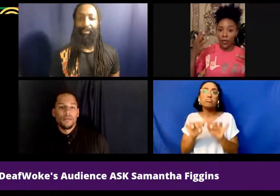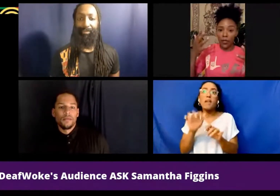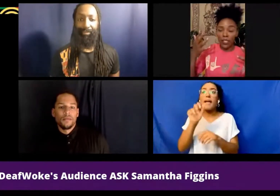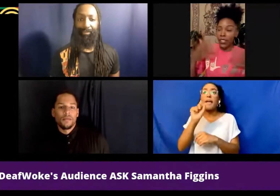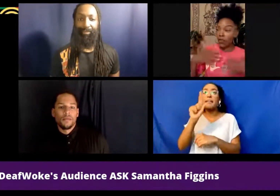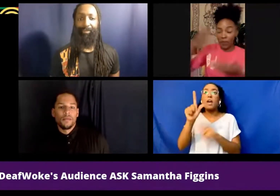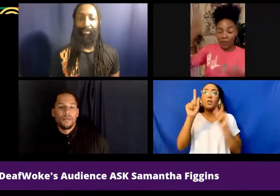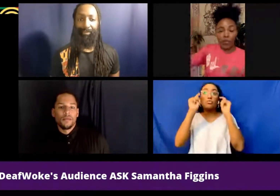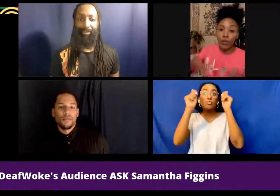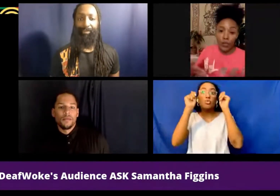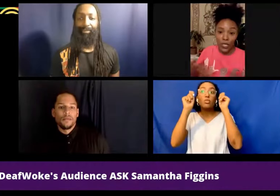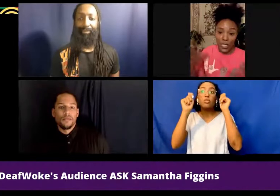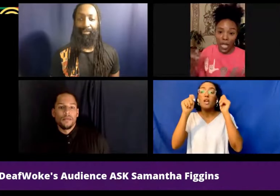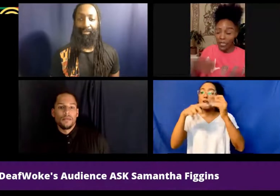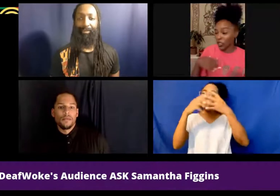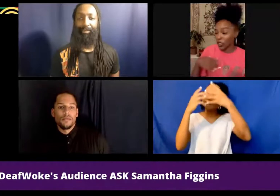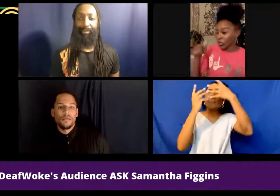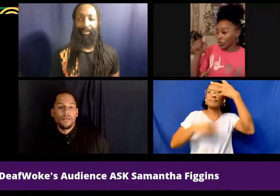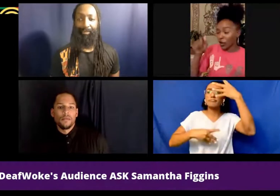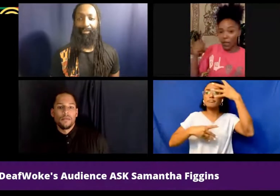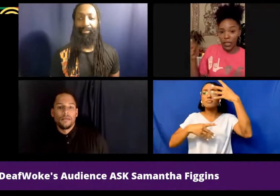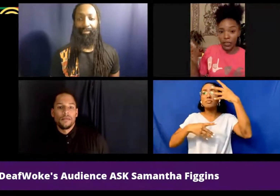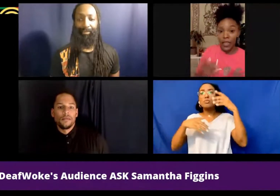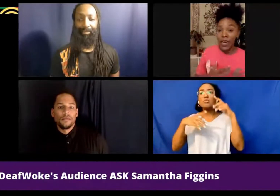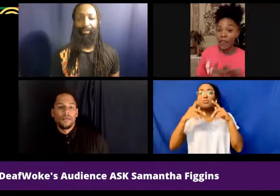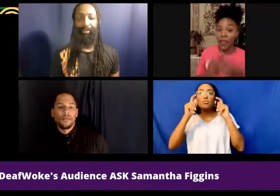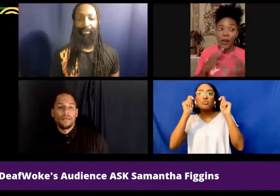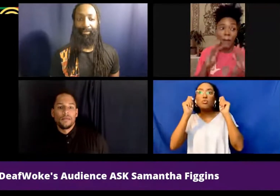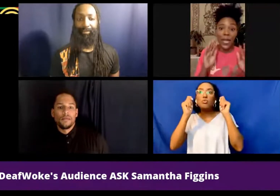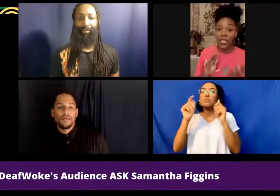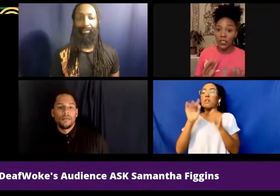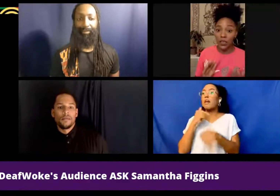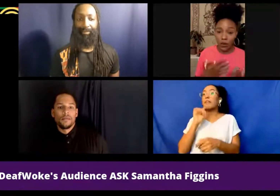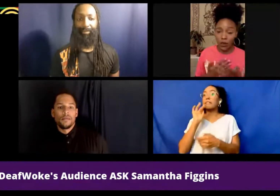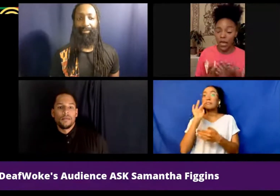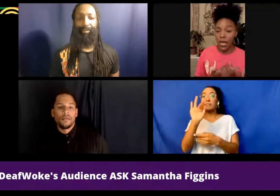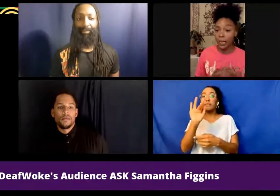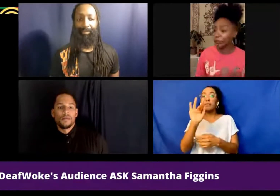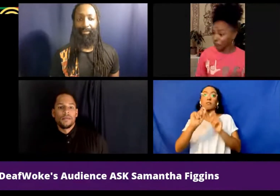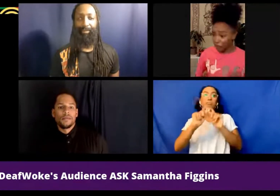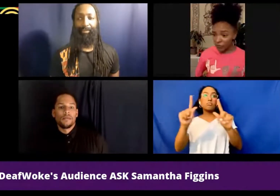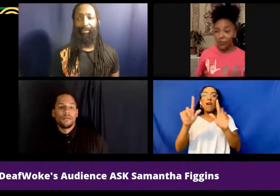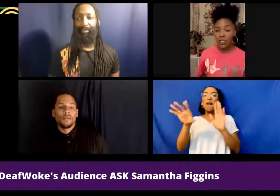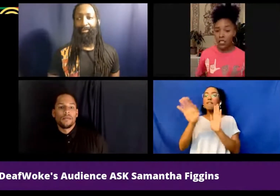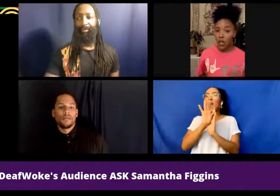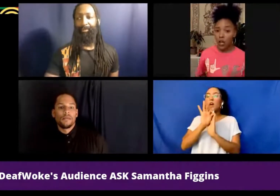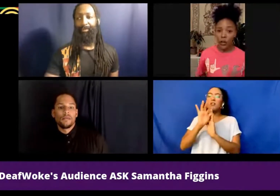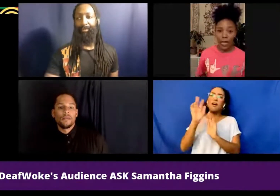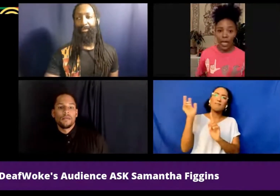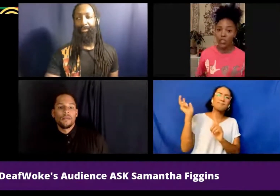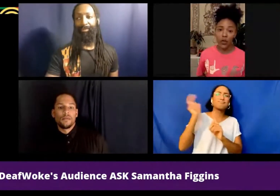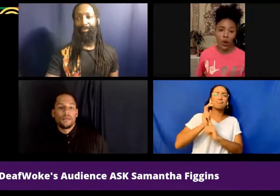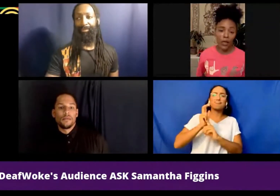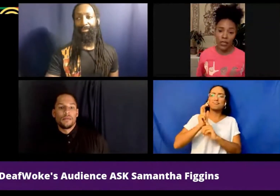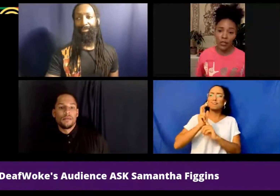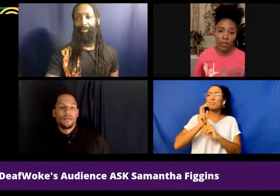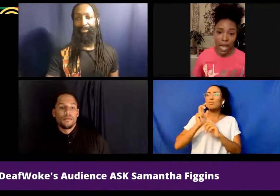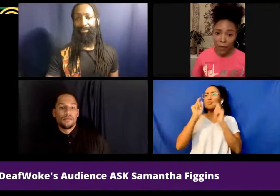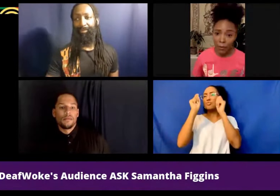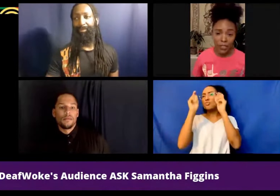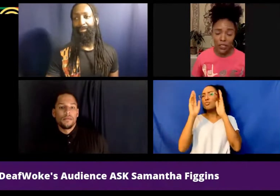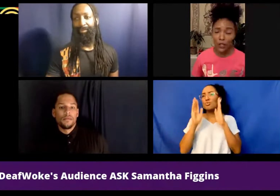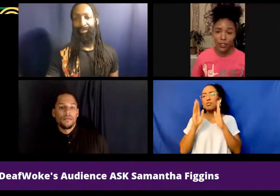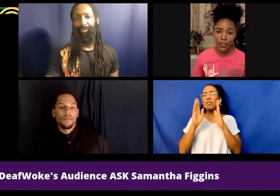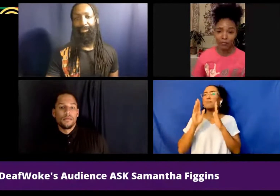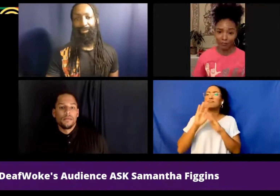popped up with all these tutors, and I just, clicked on that, and I found an amazing tutor online. So yeah, it just requires a little